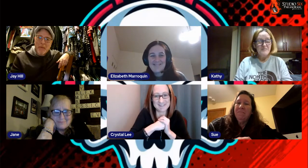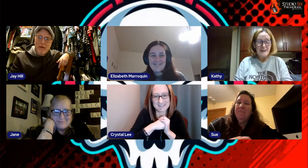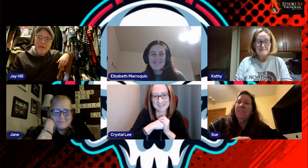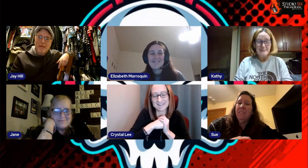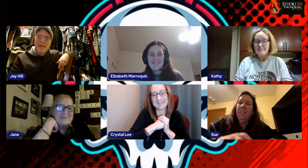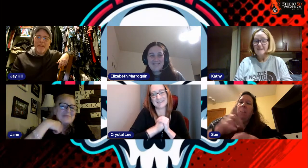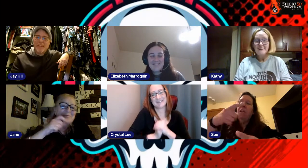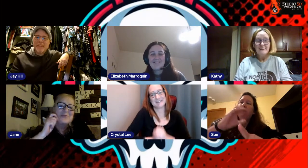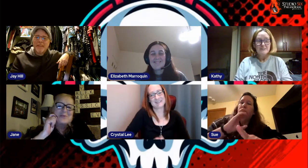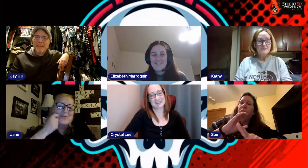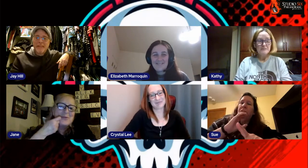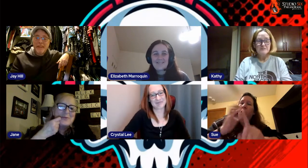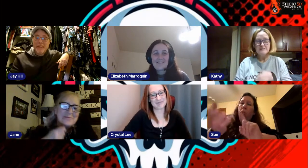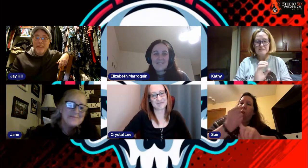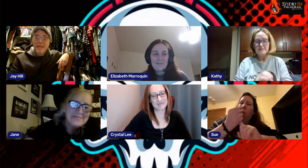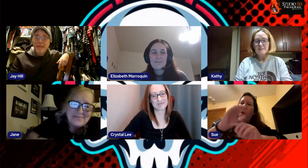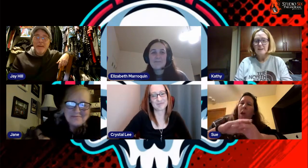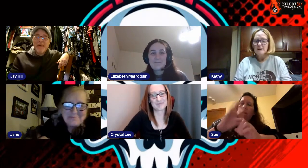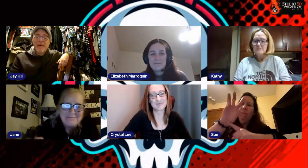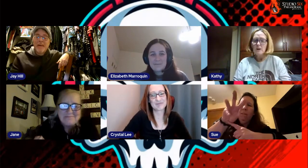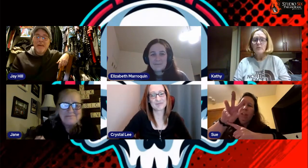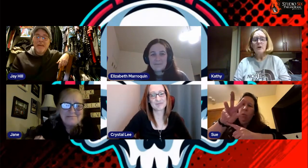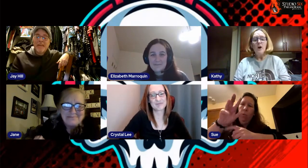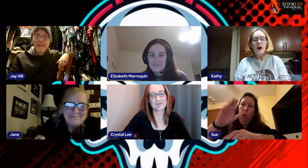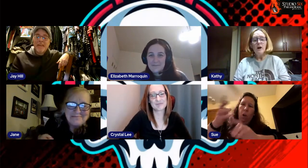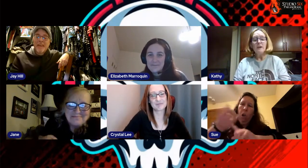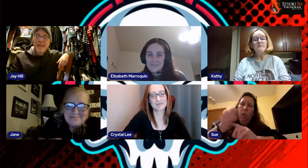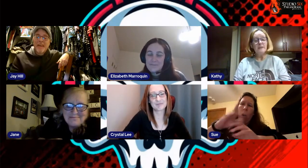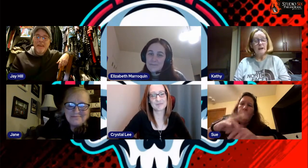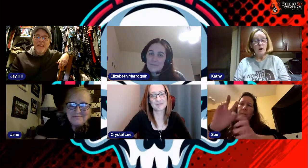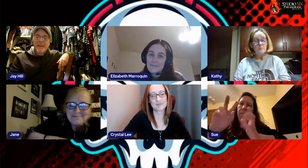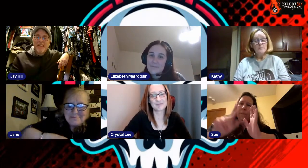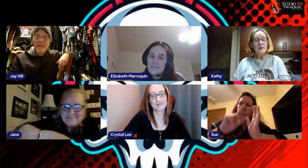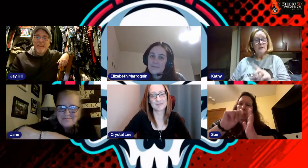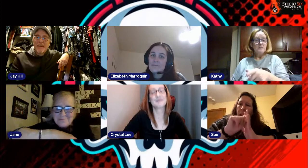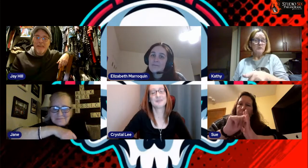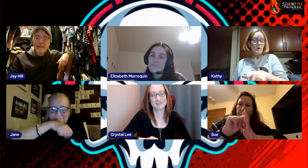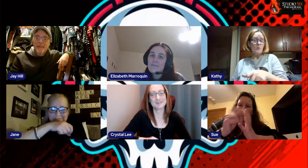It's fascinating. So they caught on video.